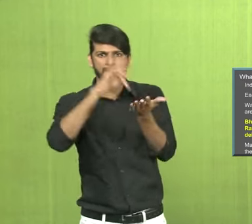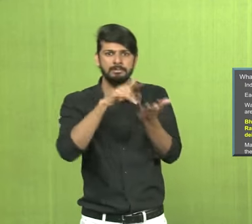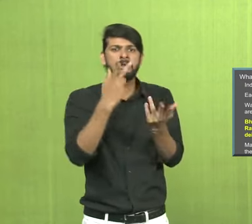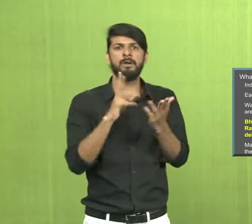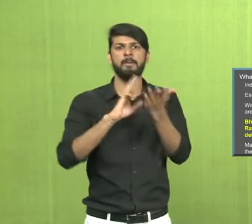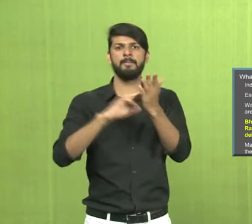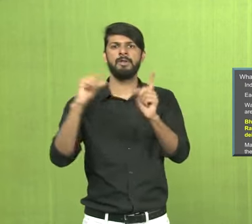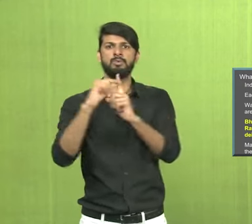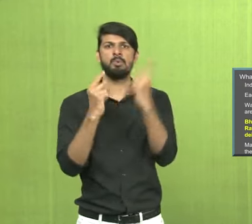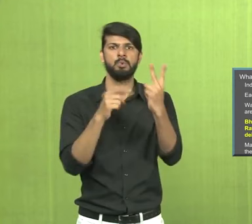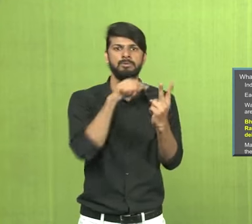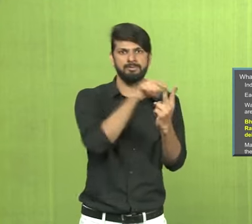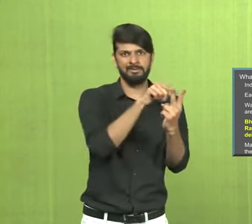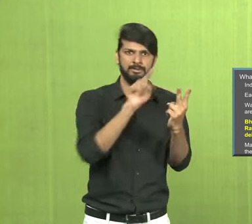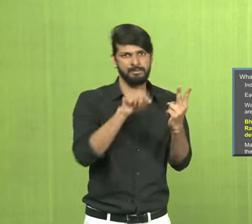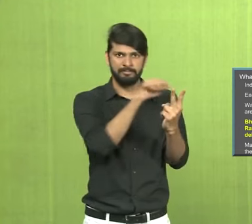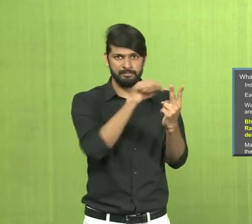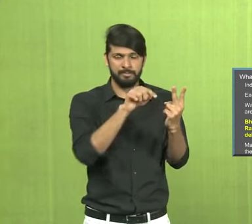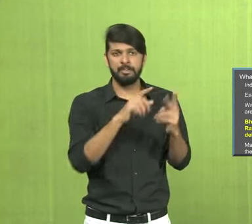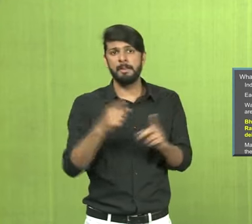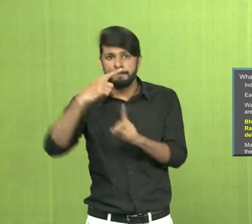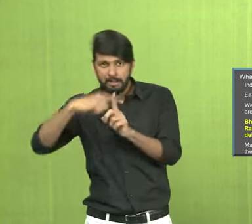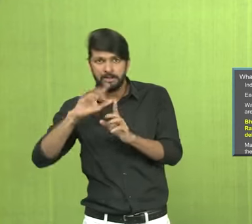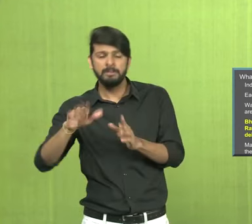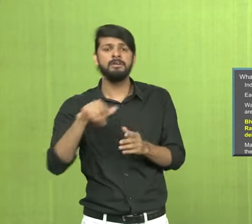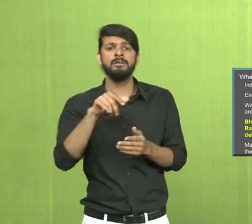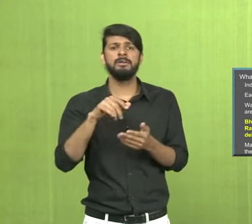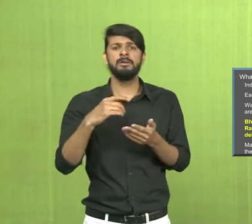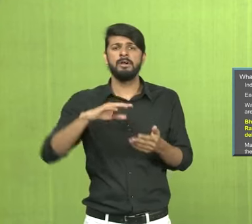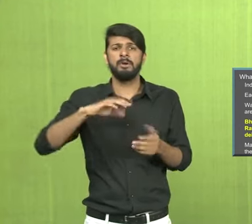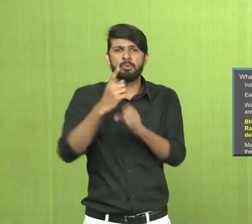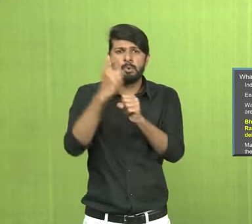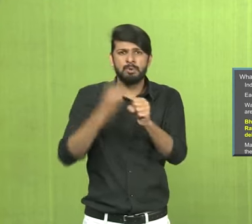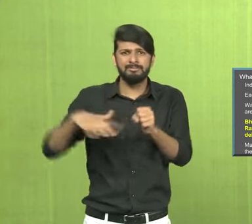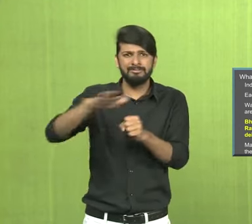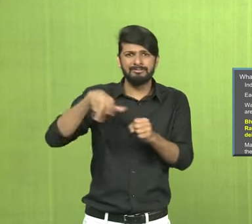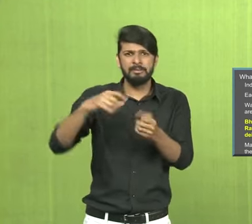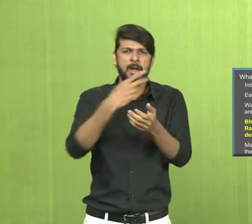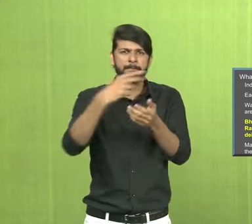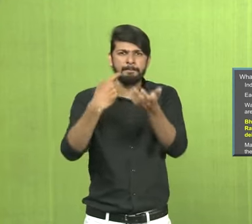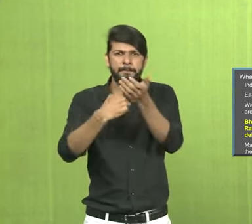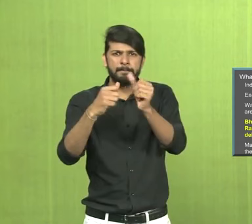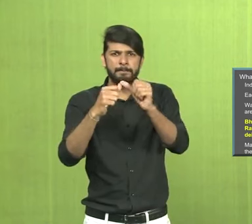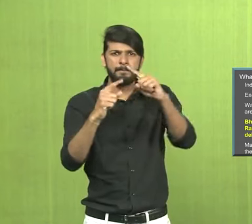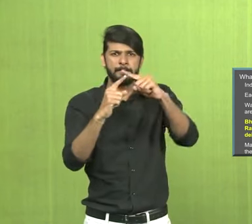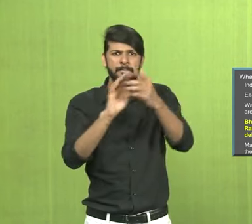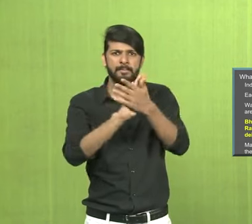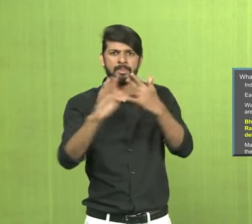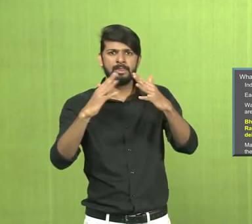the two groups from Madhya Pradesh, two communities, and from Gujarat, you have the